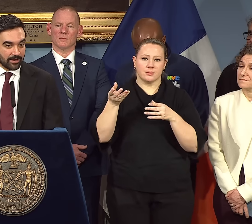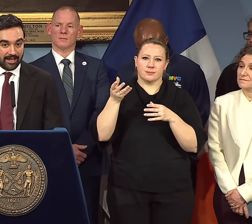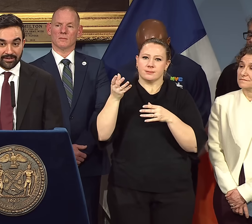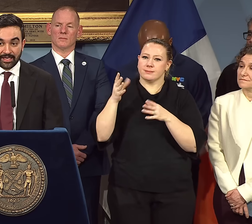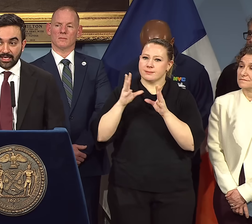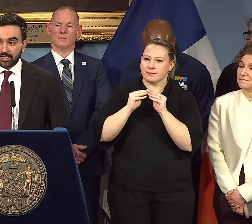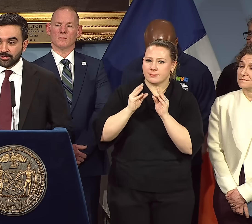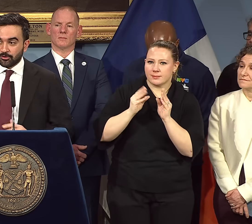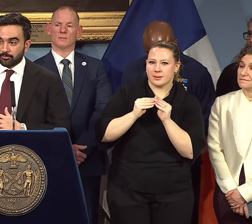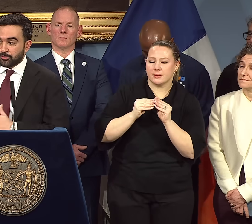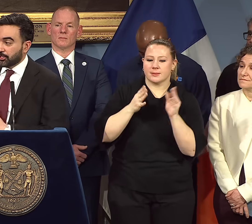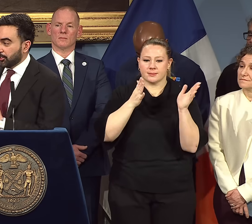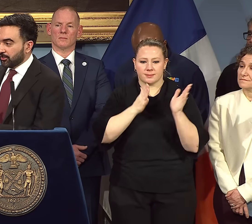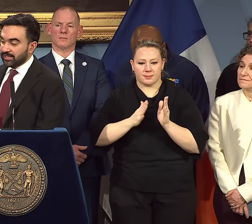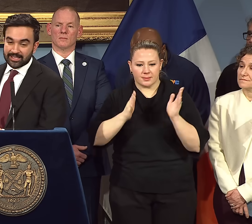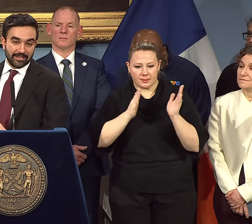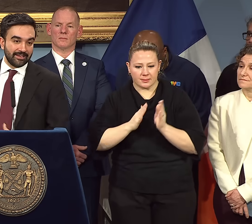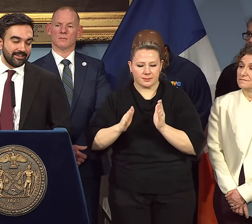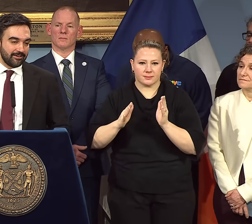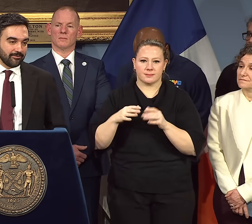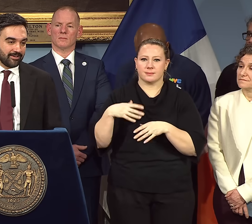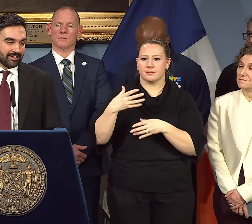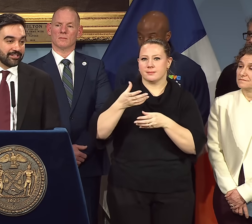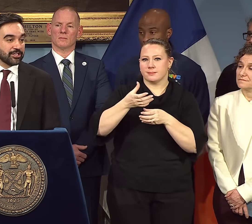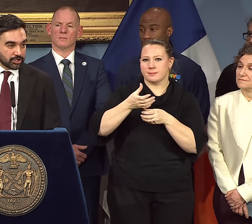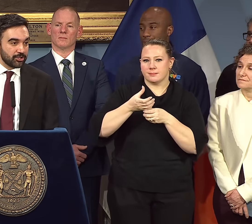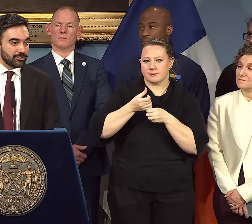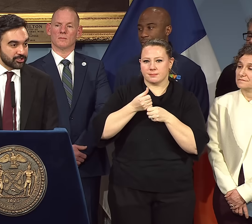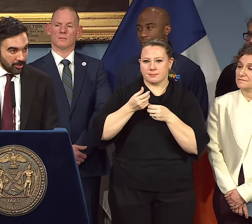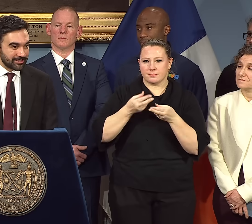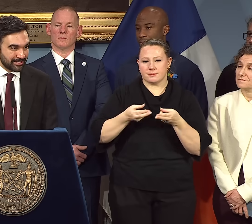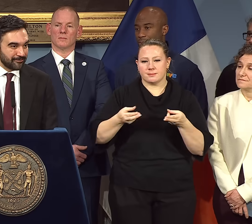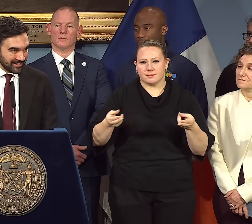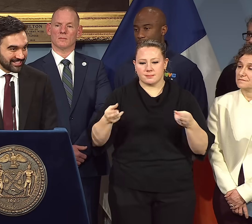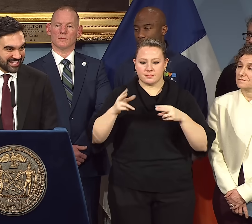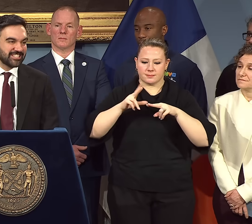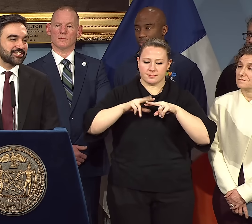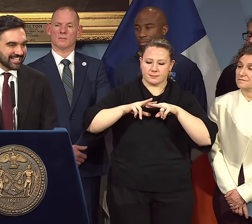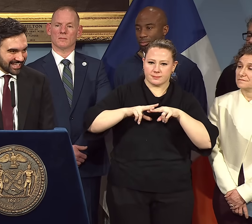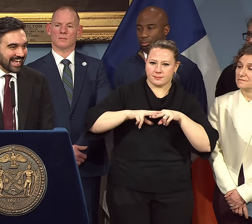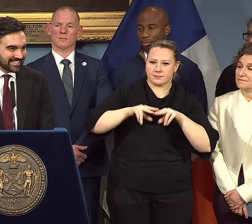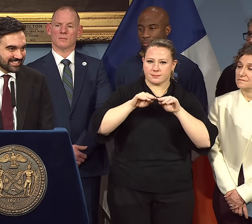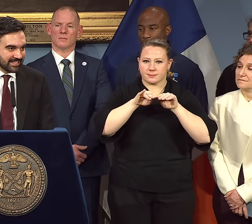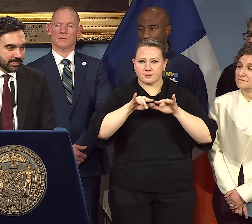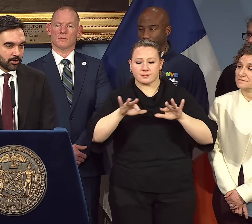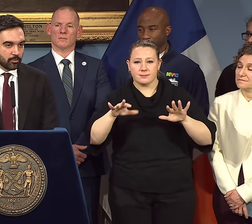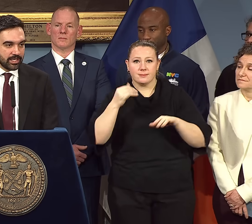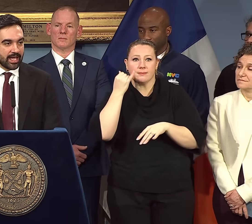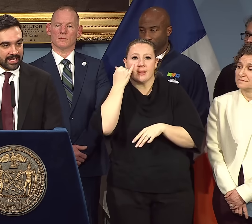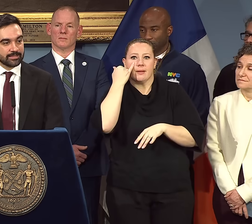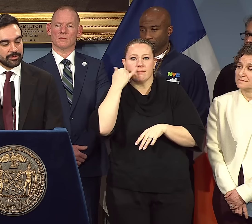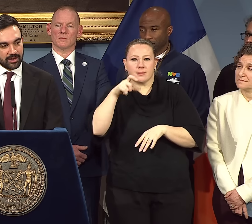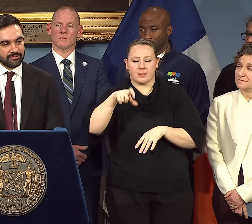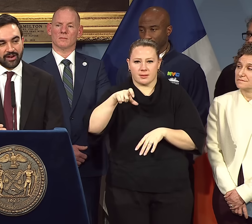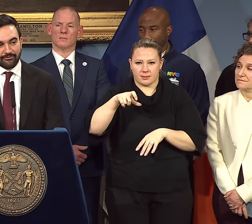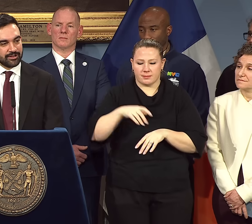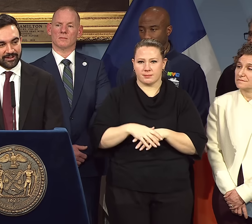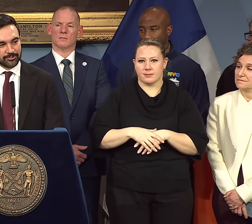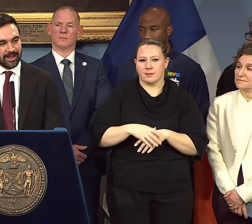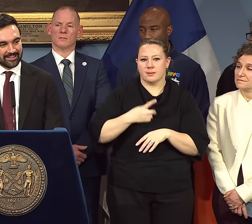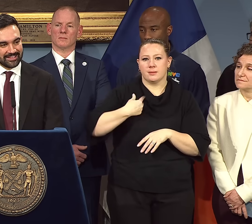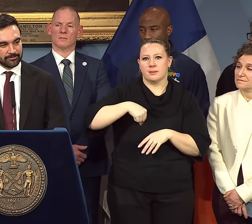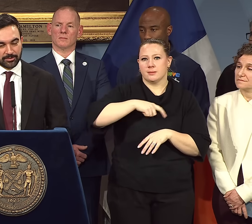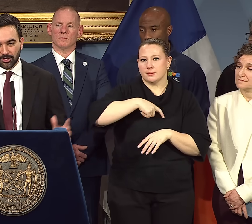plan that they were having, procuring, additional salt for the city just in case. We had to be ready for